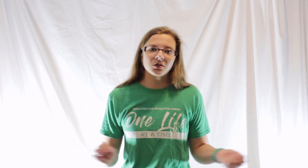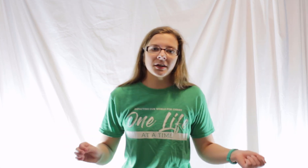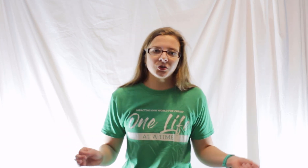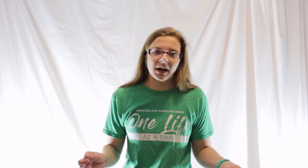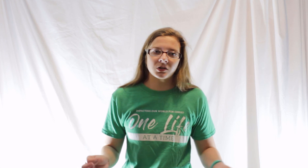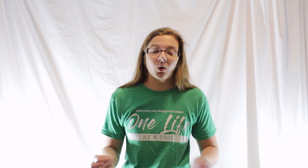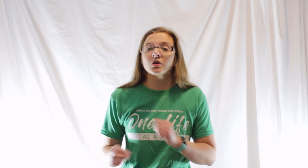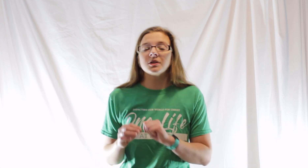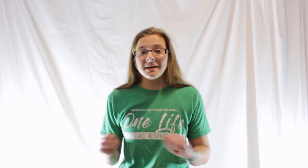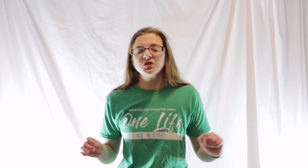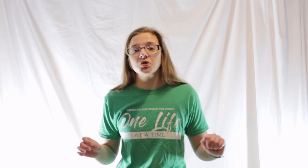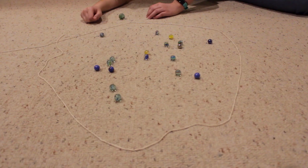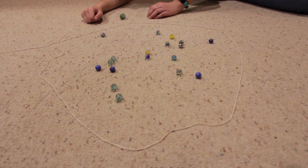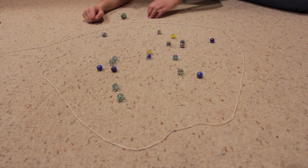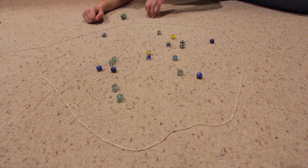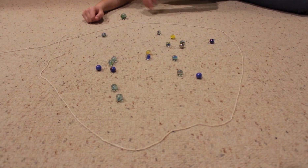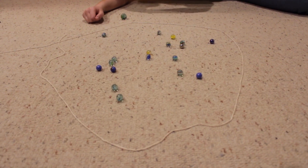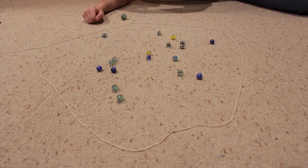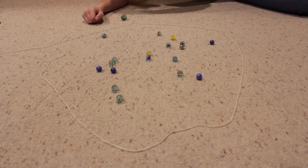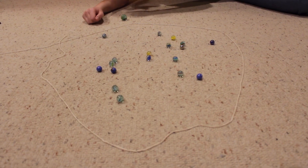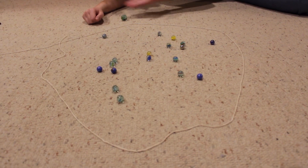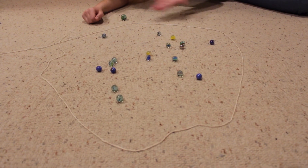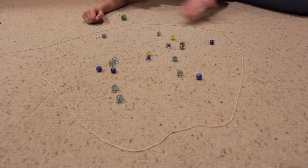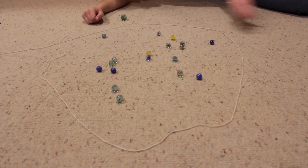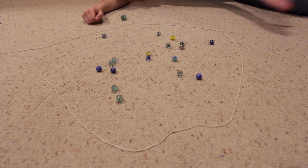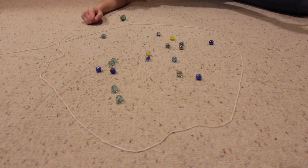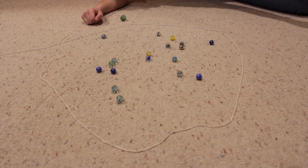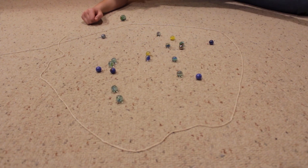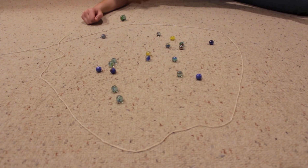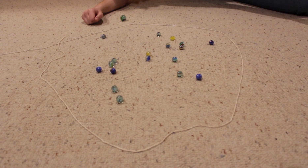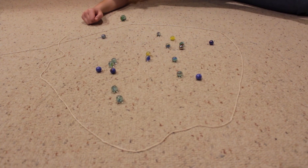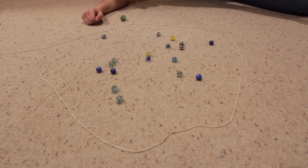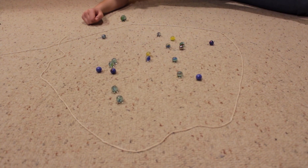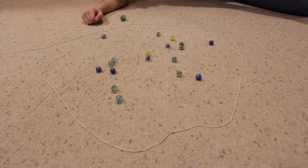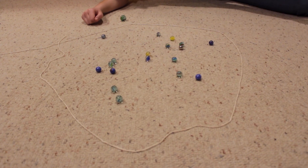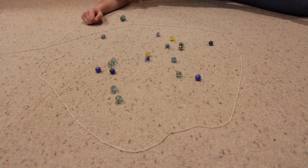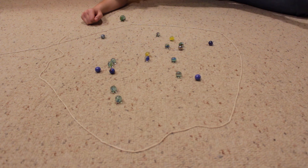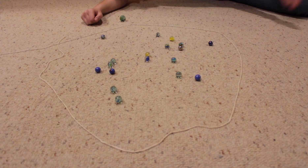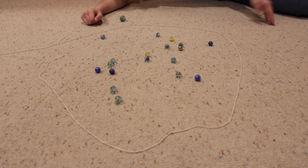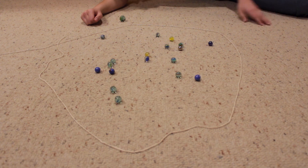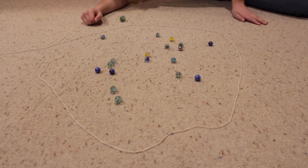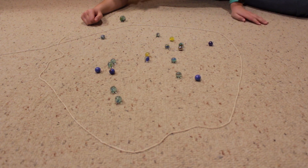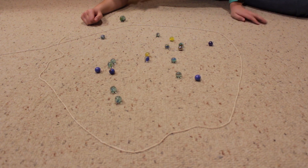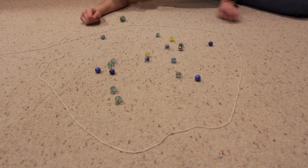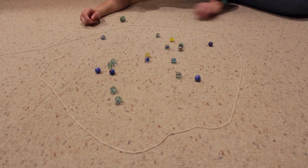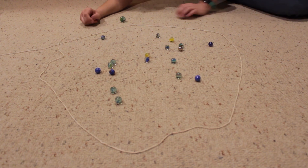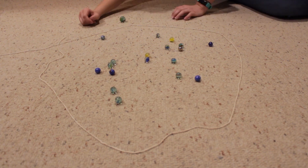on the ground, or you can make a circle out of string. Scatter your marbles within that circle. Make sure to hold back one marble.